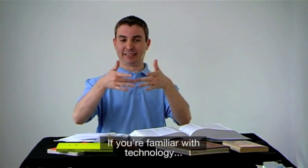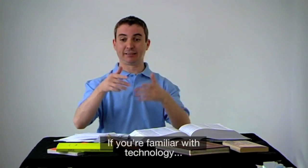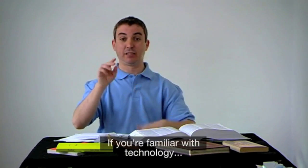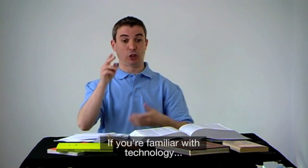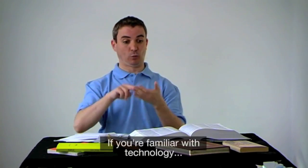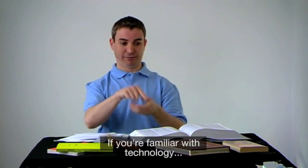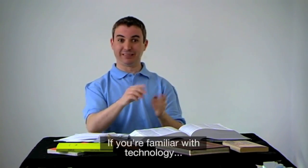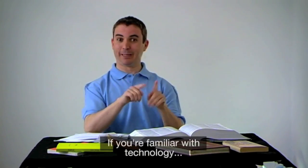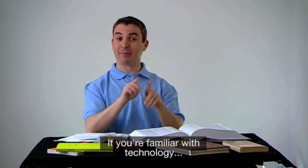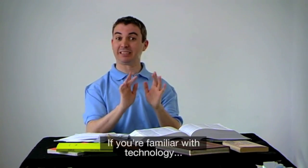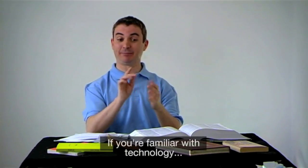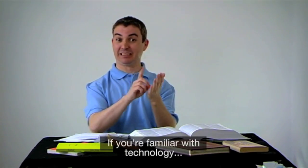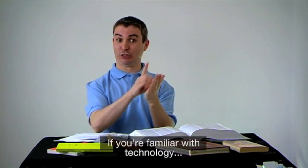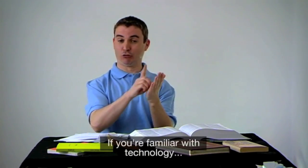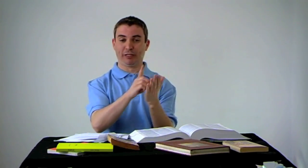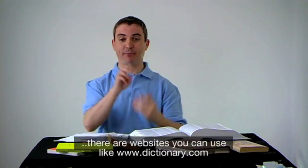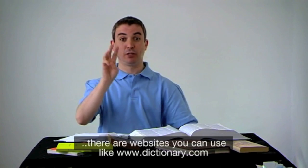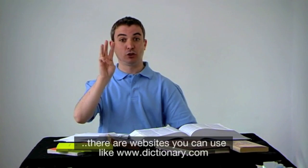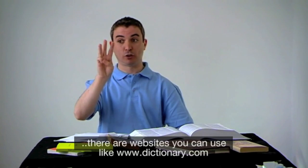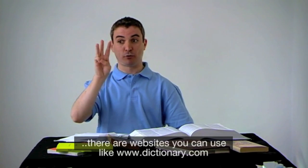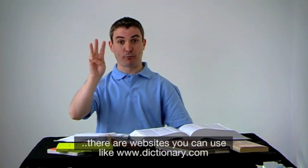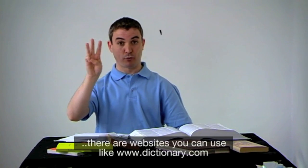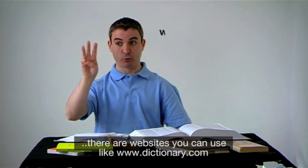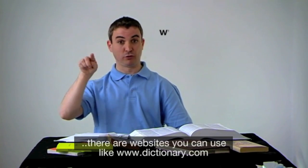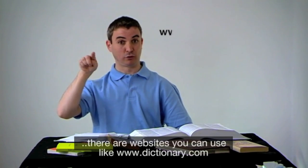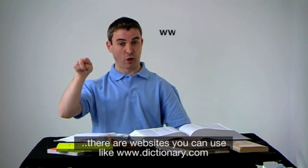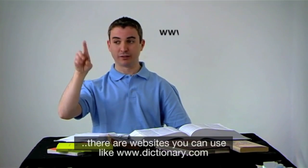If you're familiar with technology, there are websites you can use, like